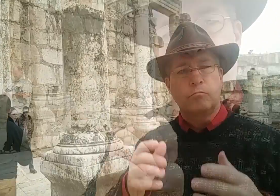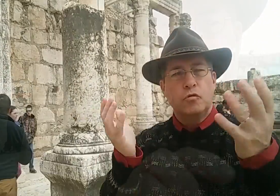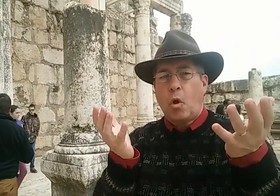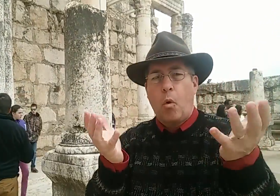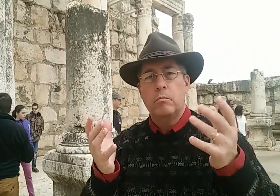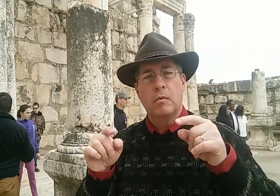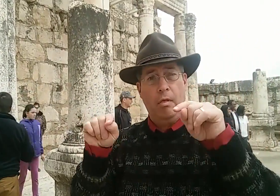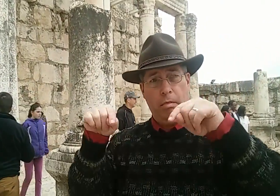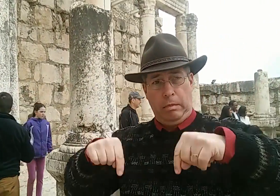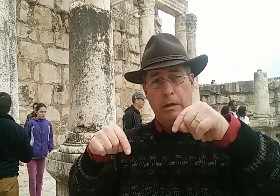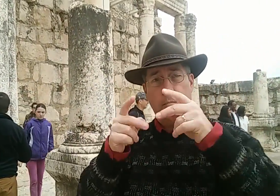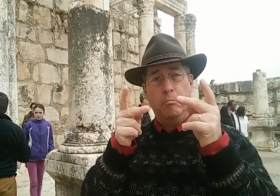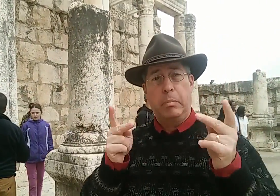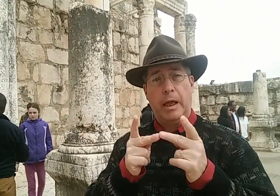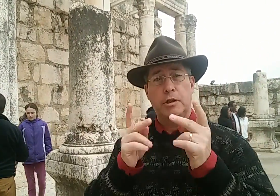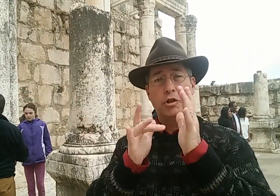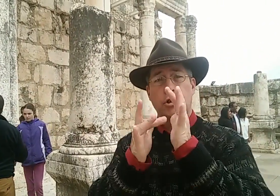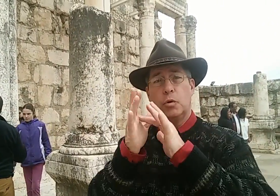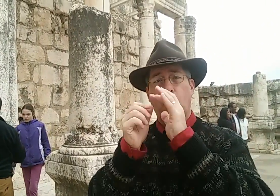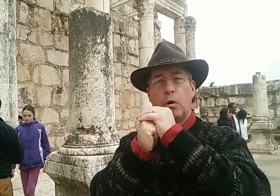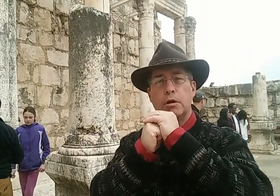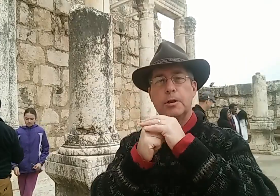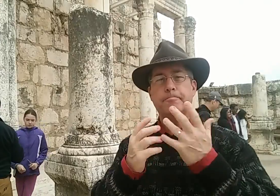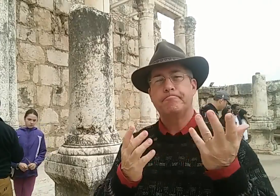really close to Peter's mother-in-law's house.